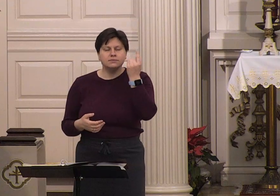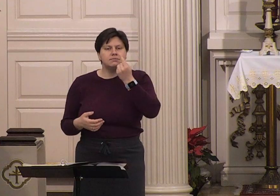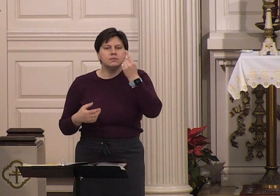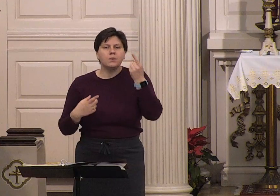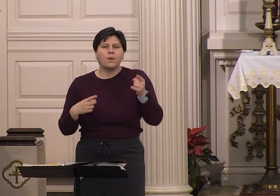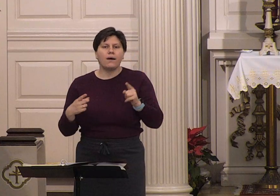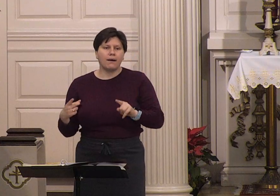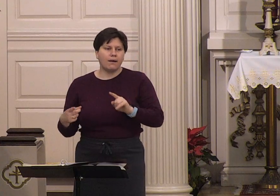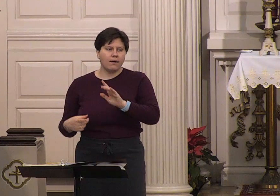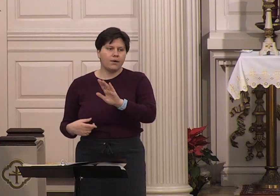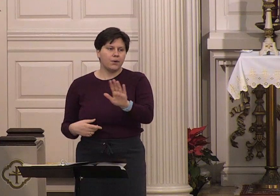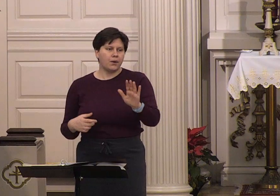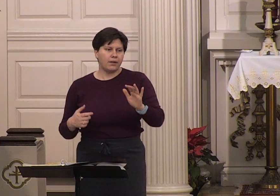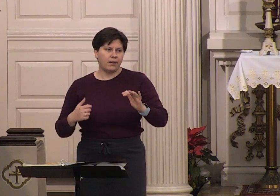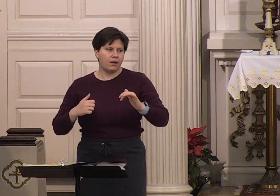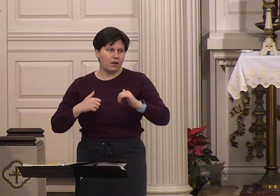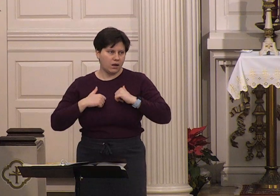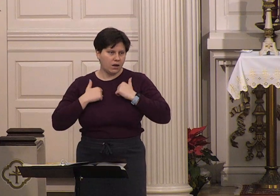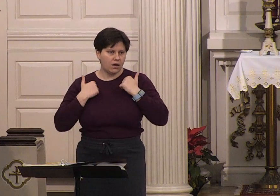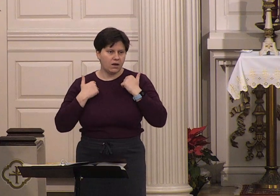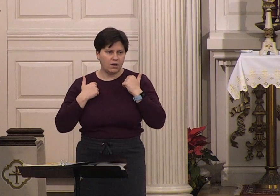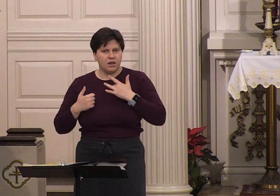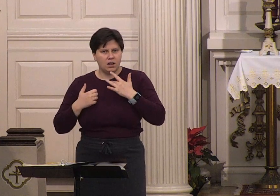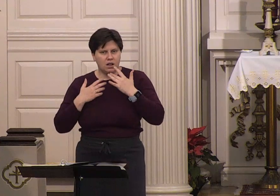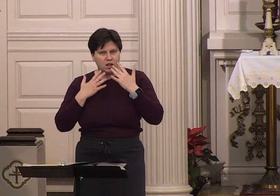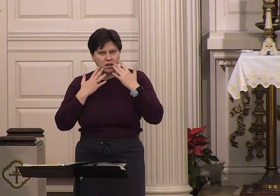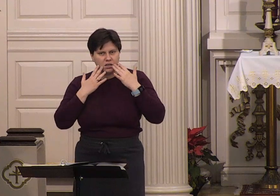life that is making you sad,